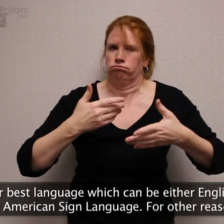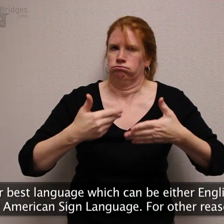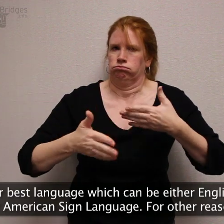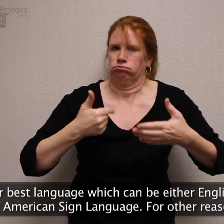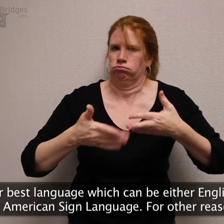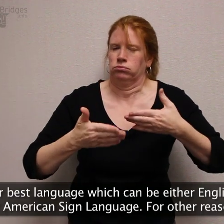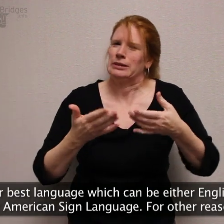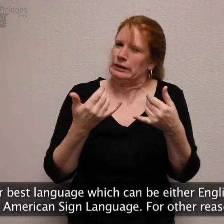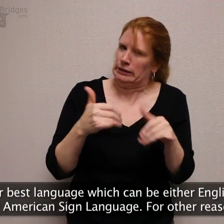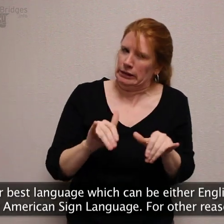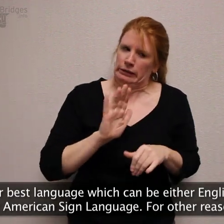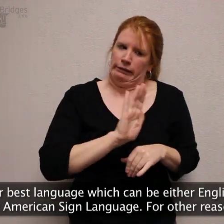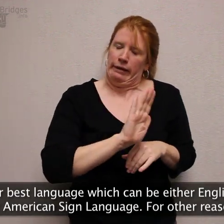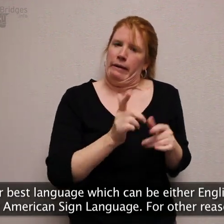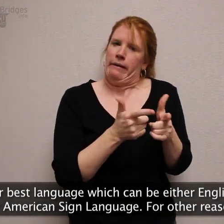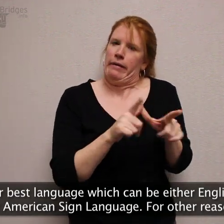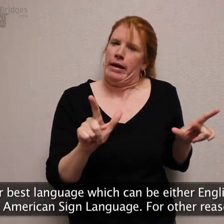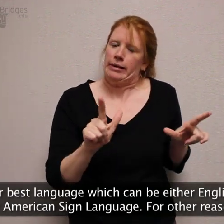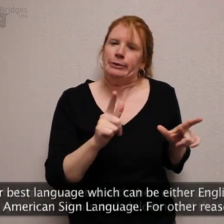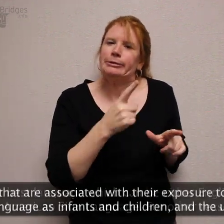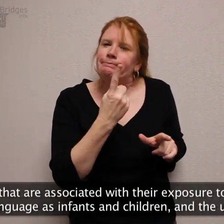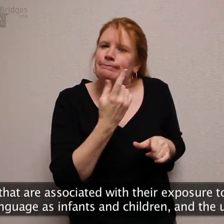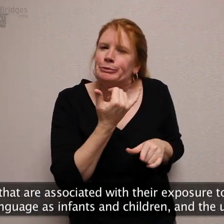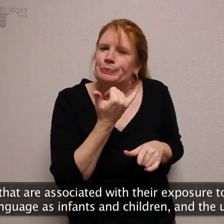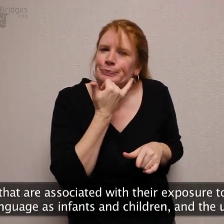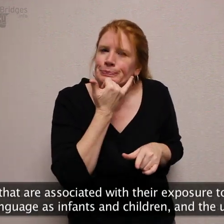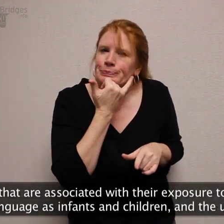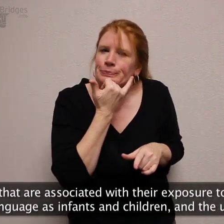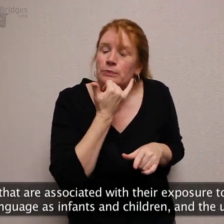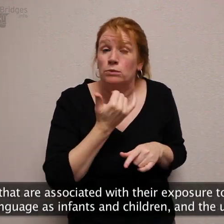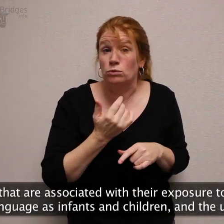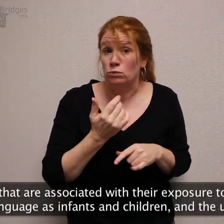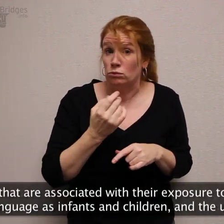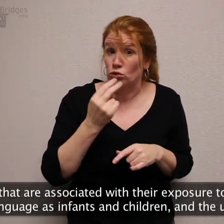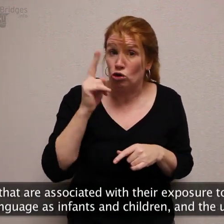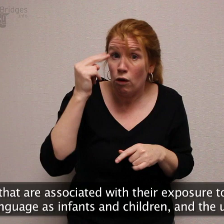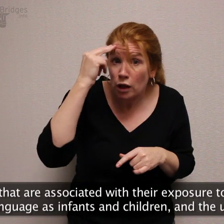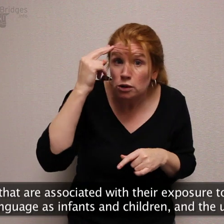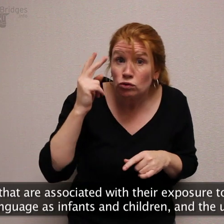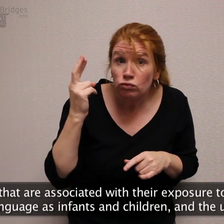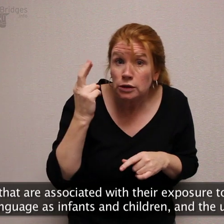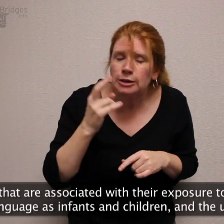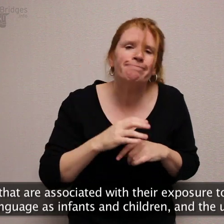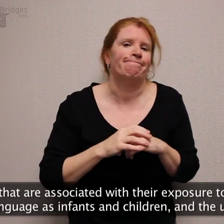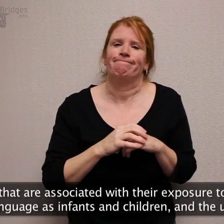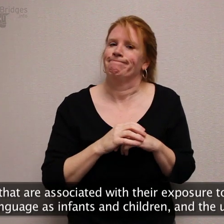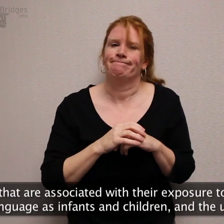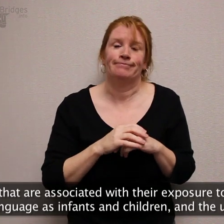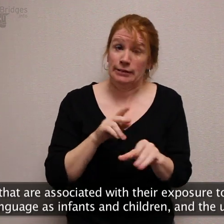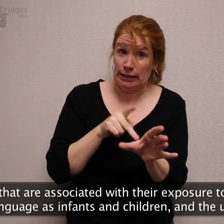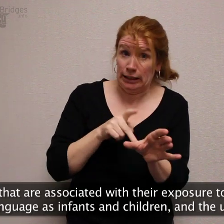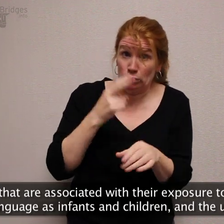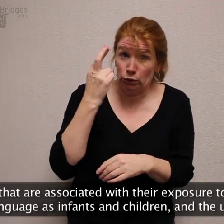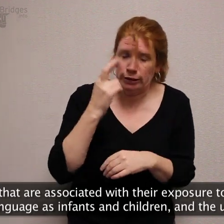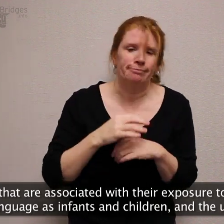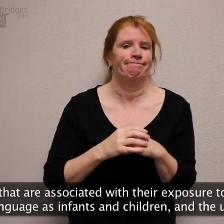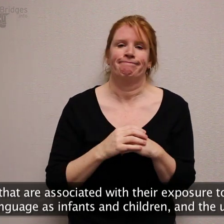Language, for other reasons that are associated with their exposure to language